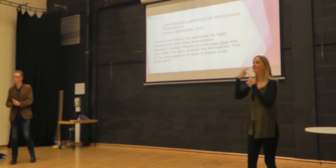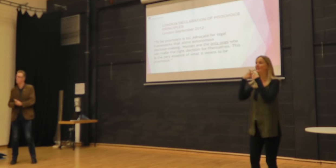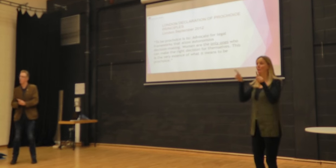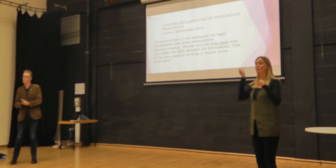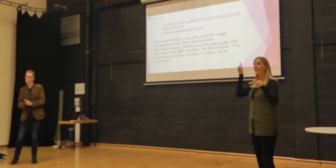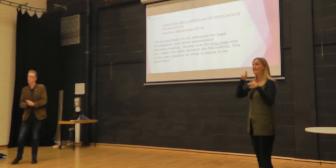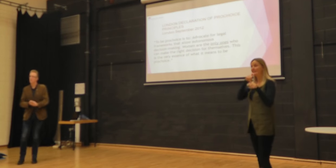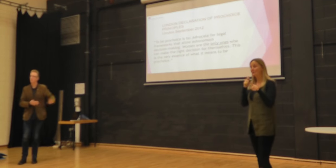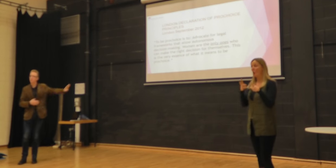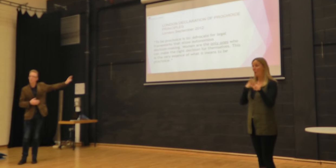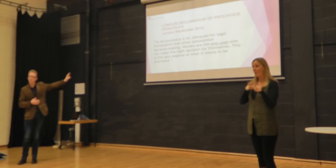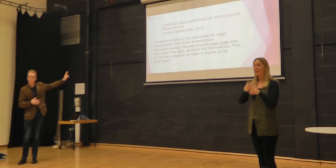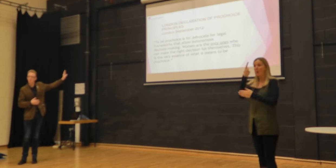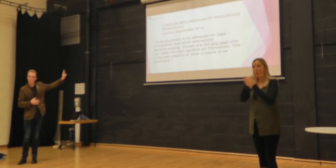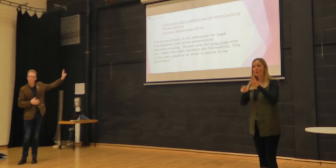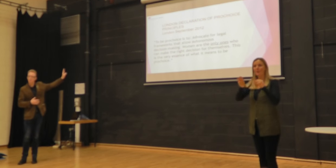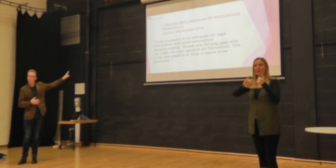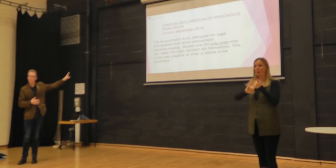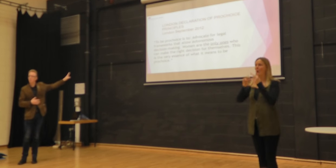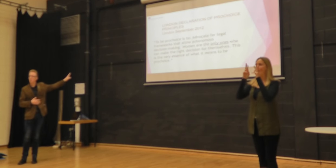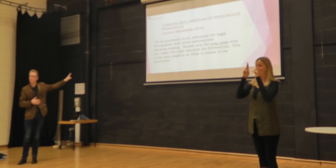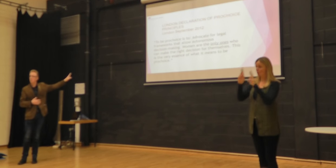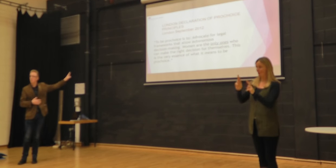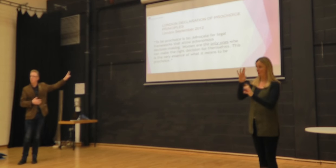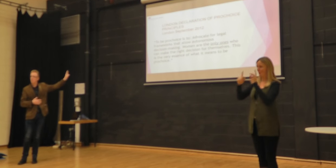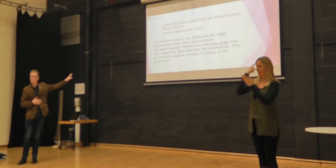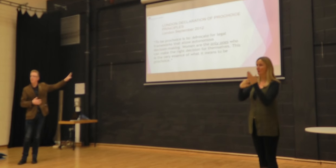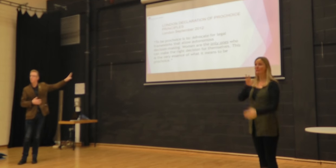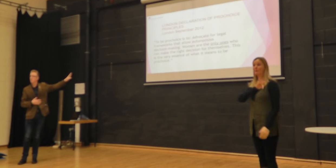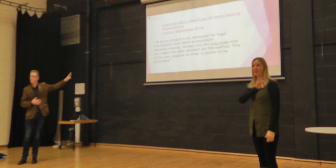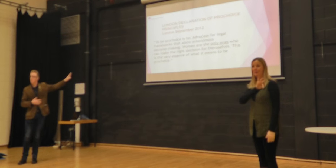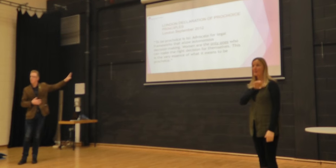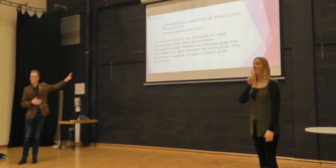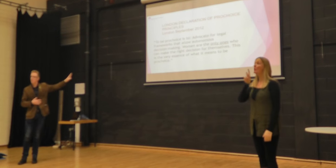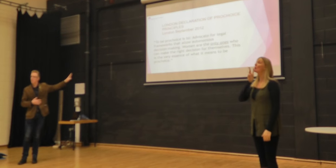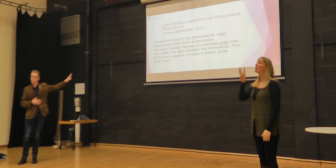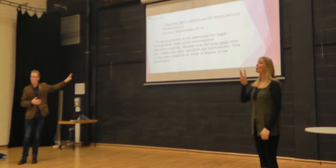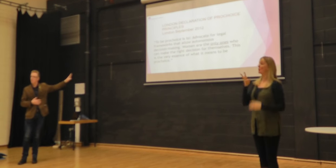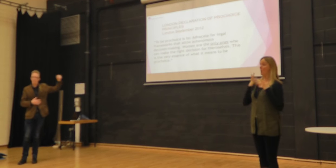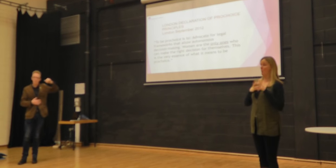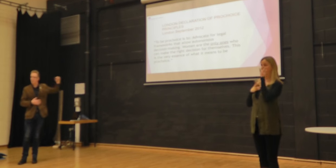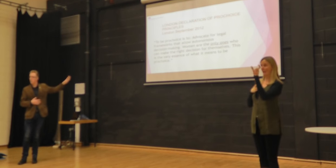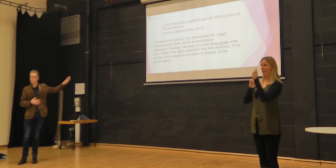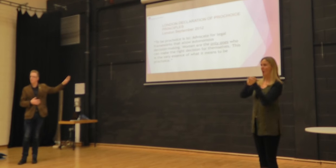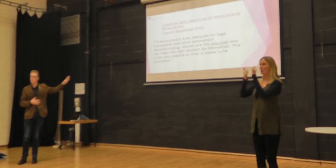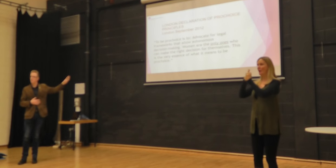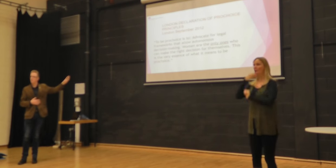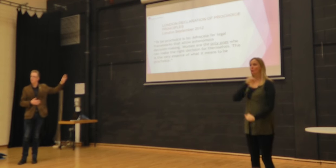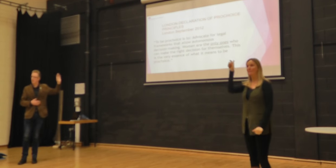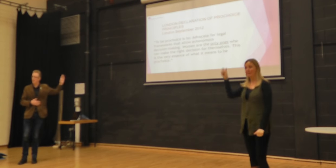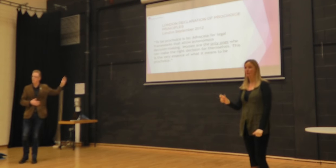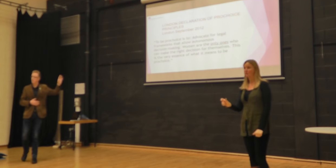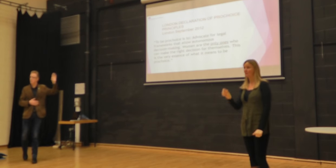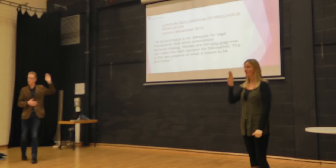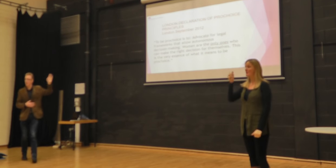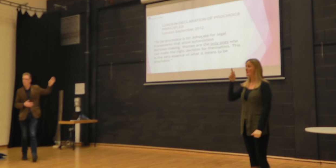decision for themselves. Now, if you change the word woman to the patient, okay, that's a universal principle.